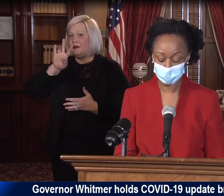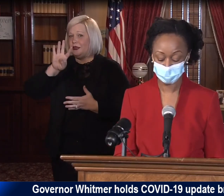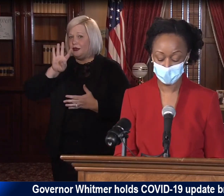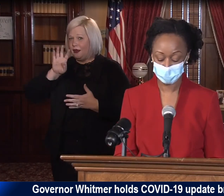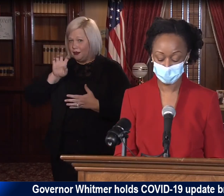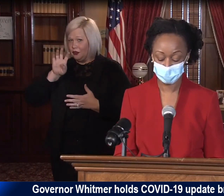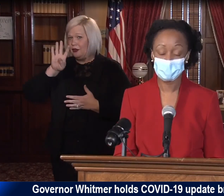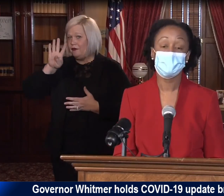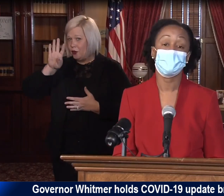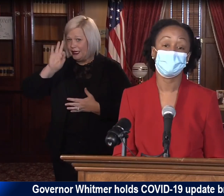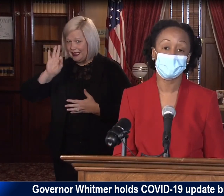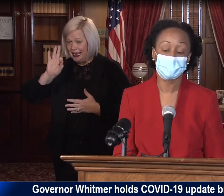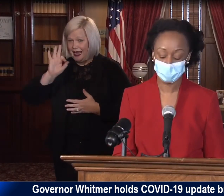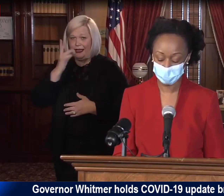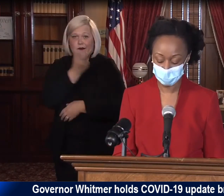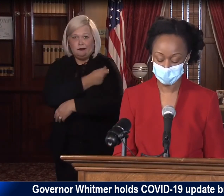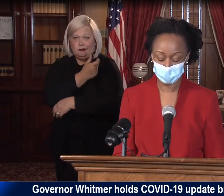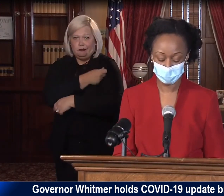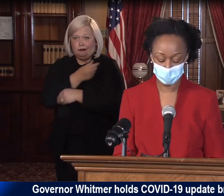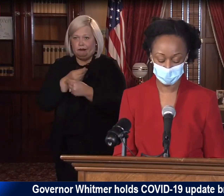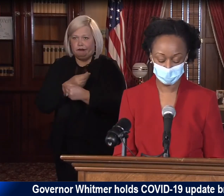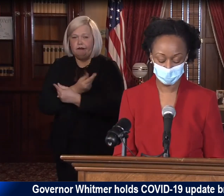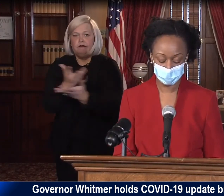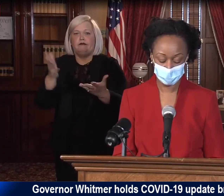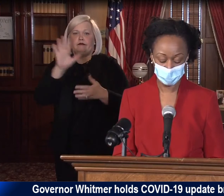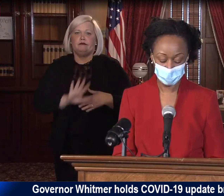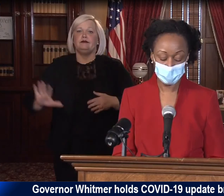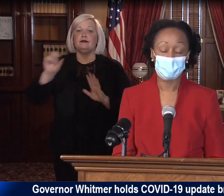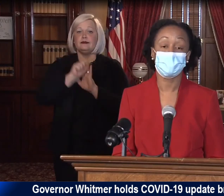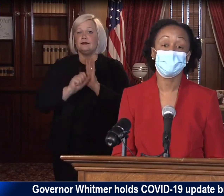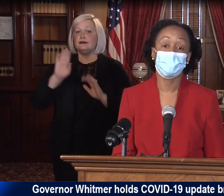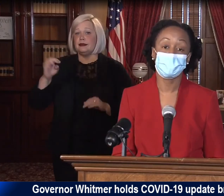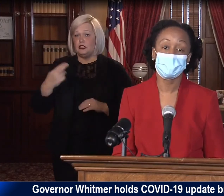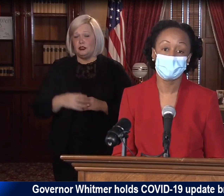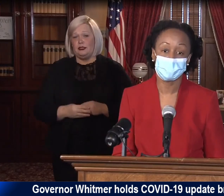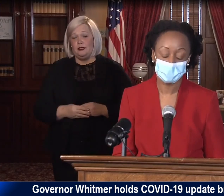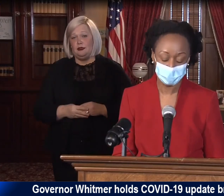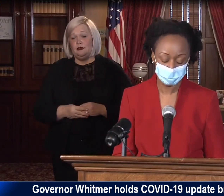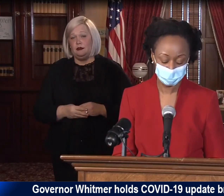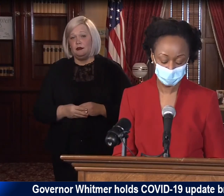174,749 doses of vaccine administered across the state. Over